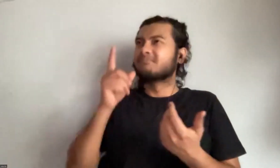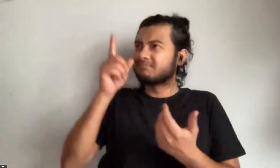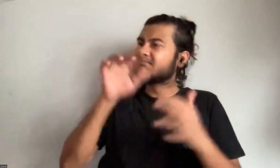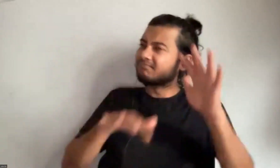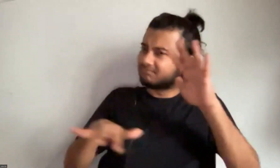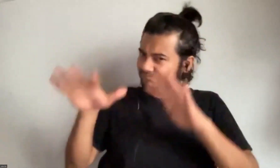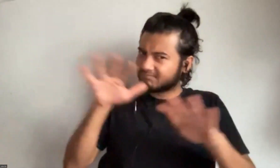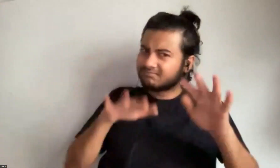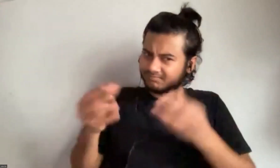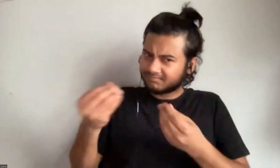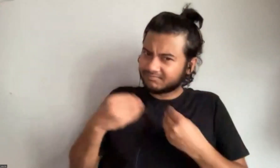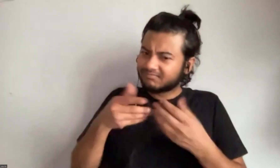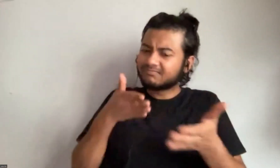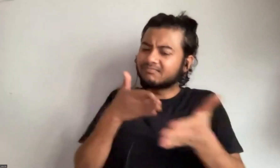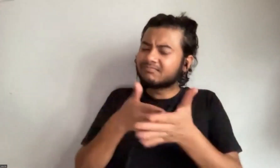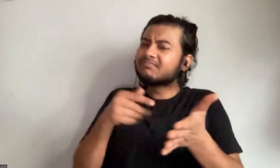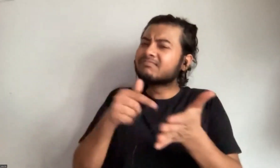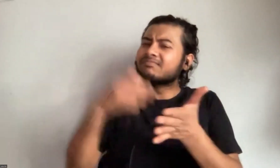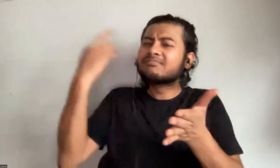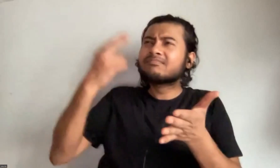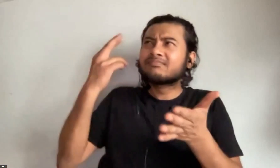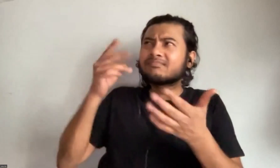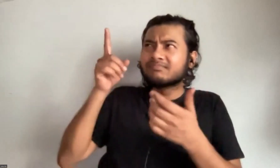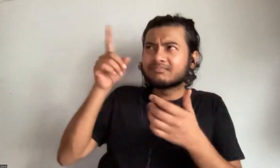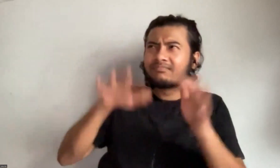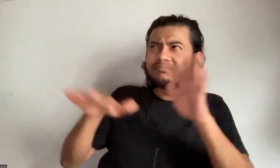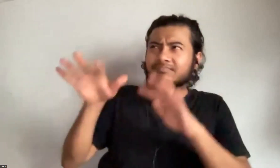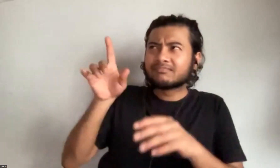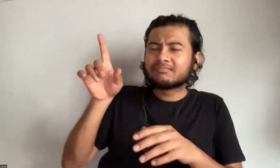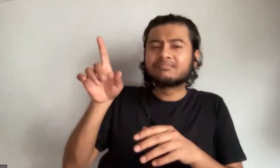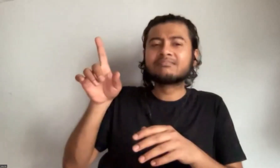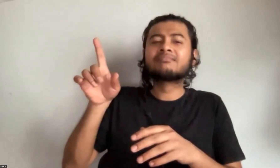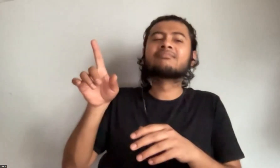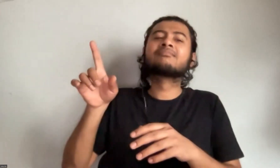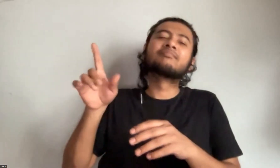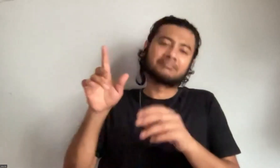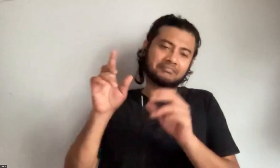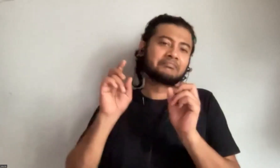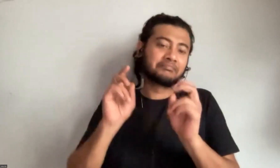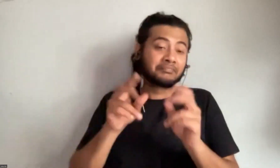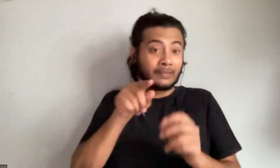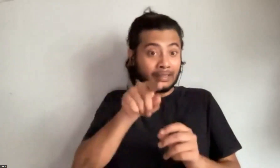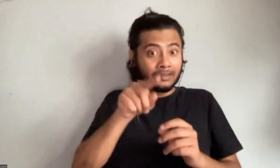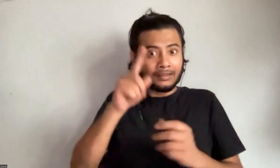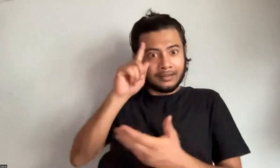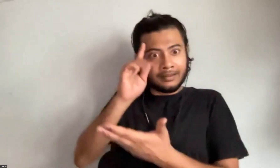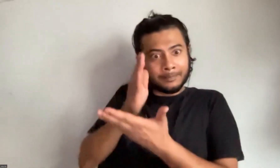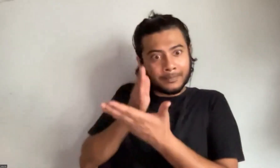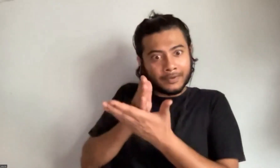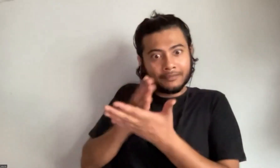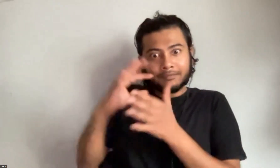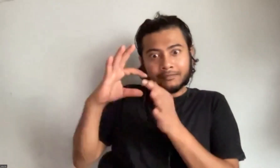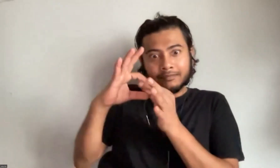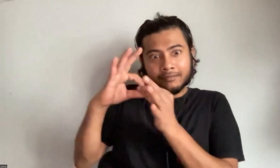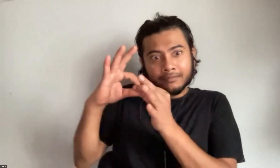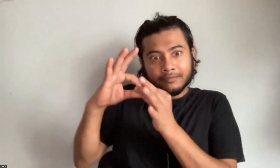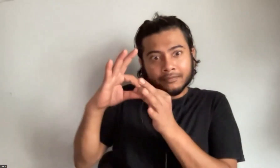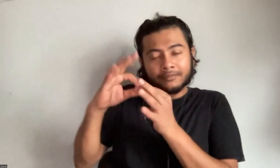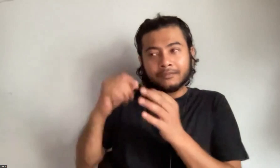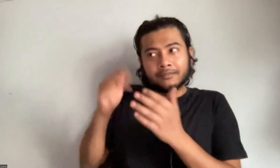good, then you have taken a second step towards Krishna, and then you will be not